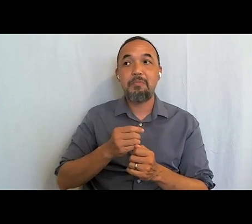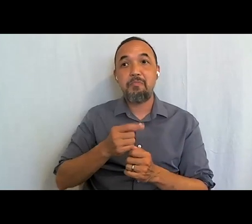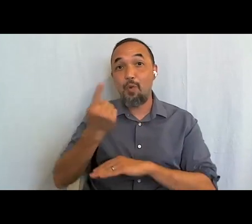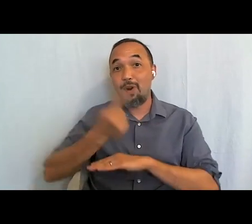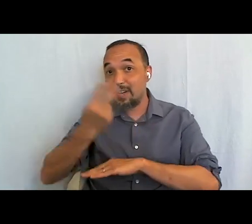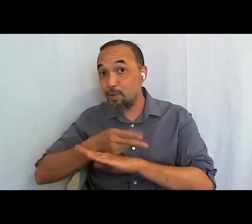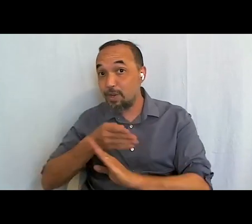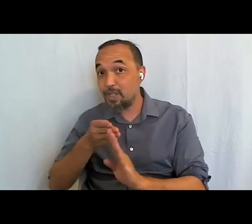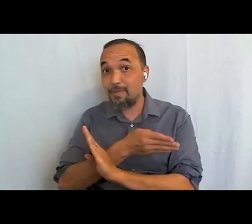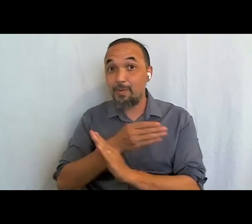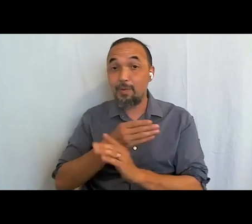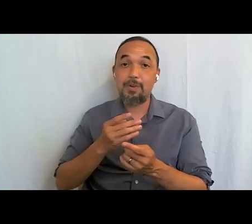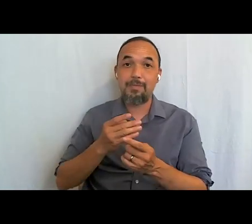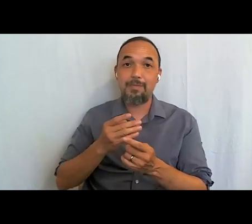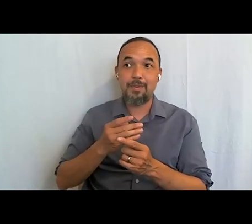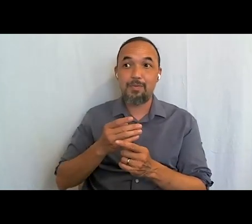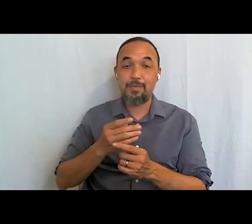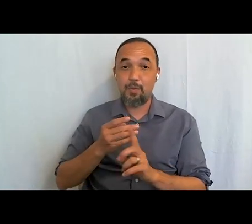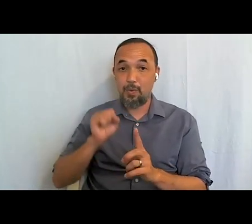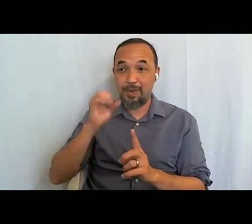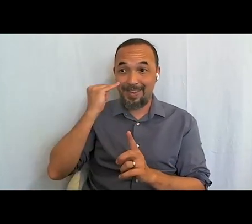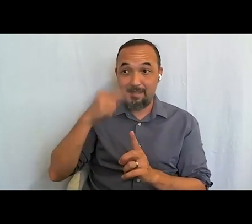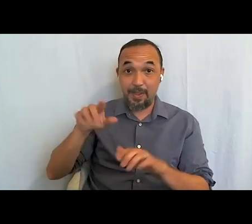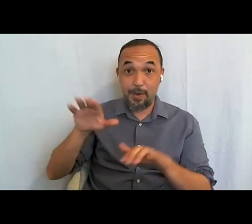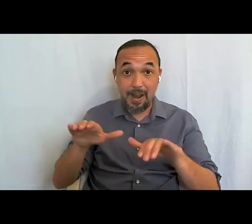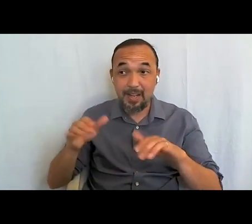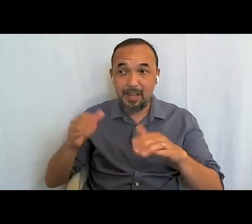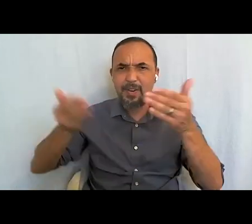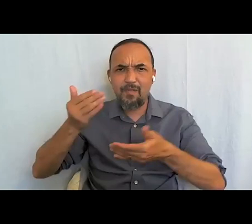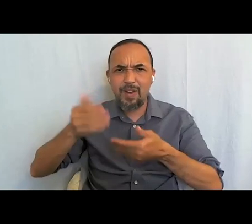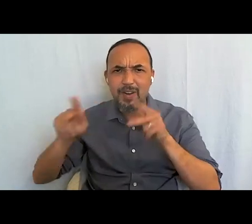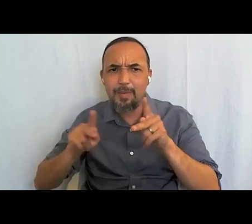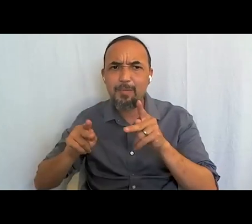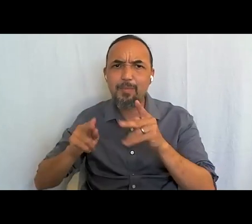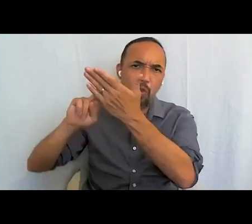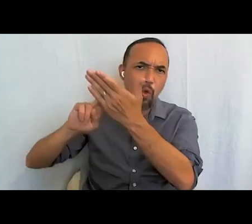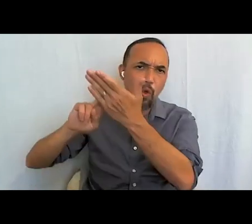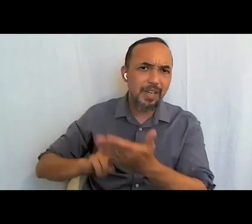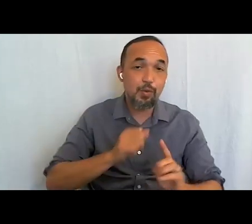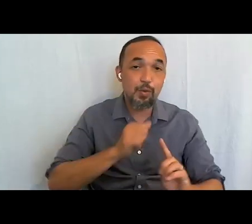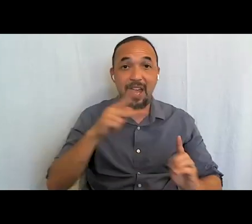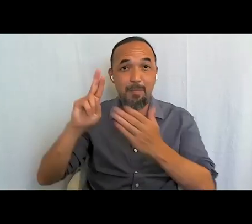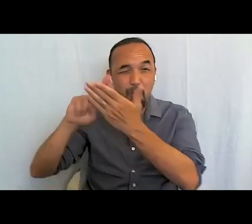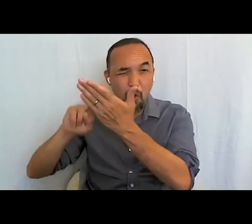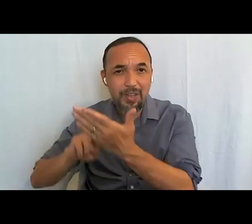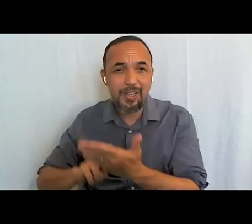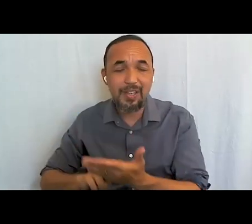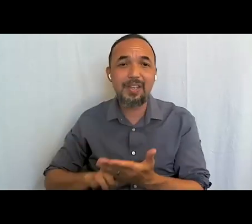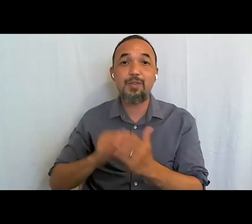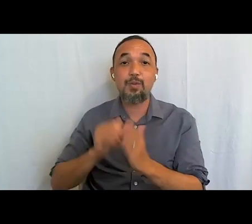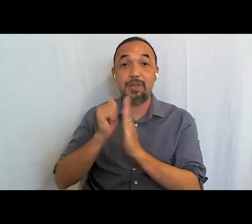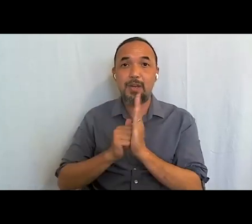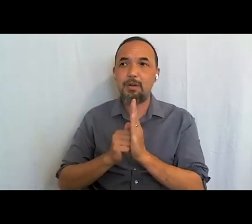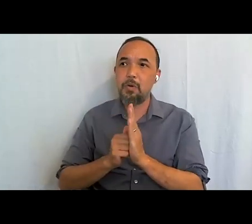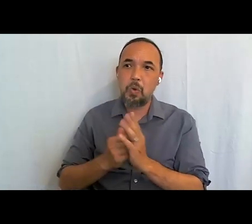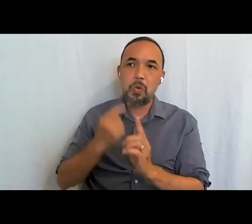if they're active or they've invited people or they've, you know, been active in the app, we generally typically go, okay, maybe those people